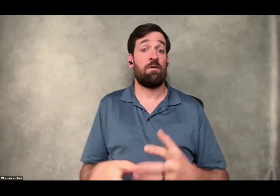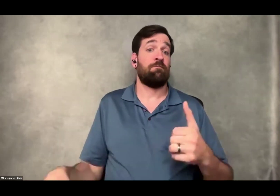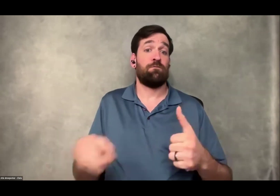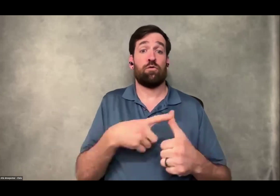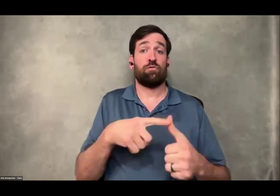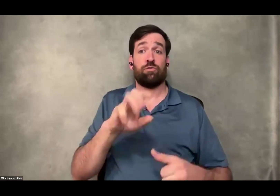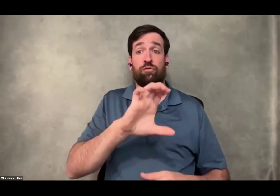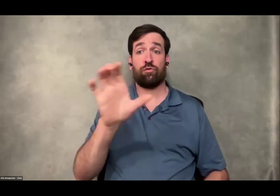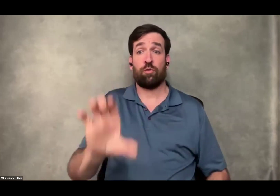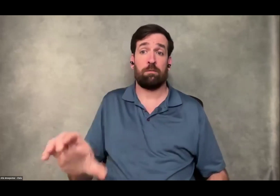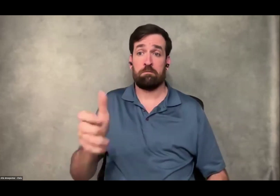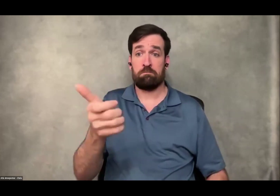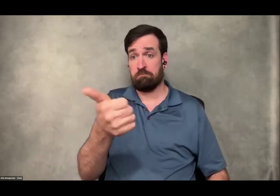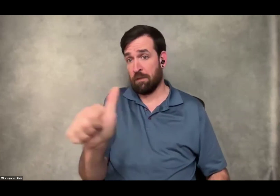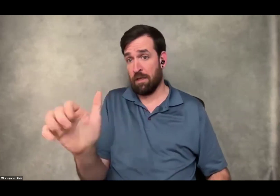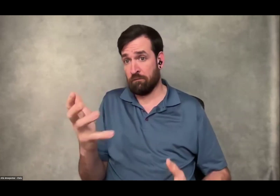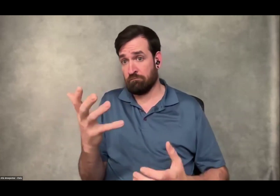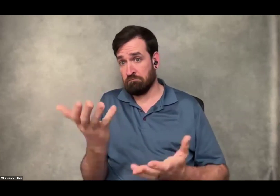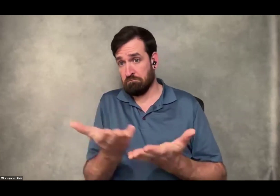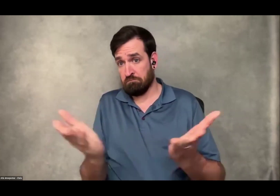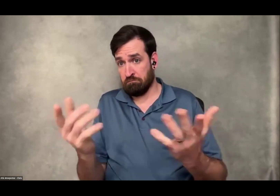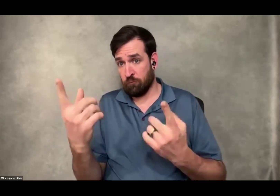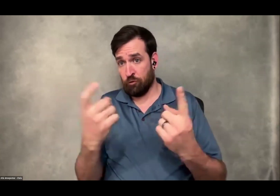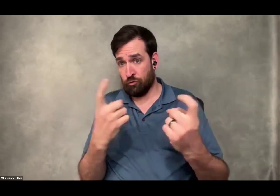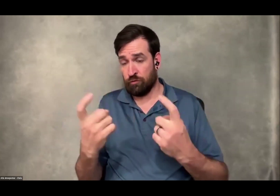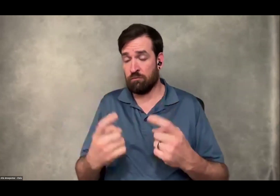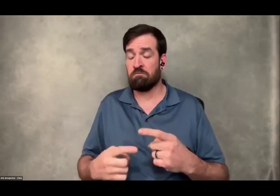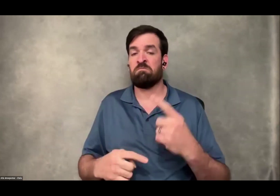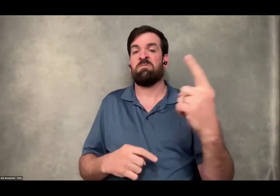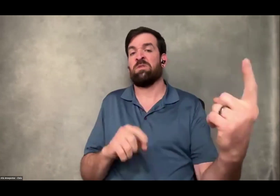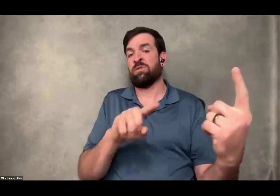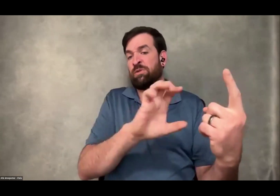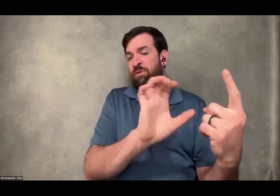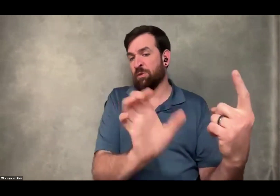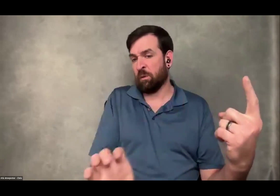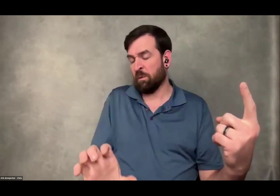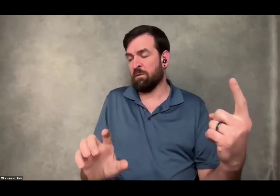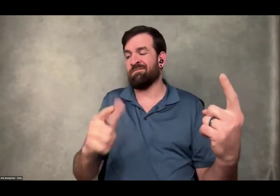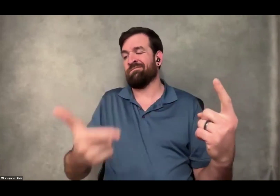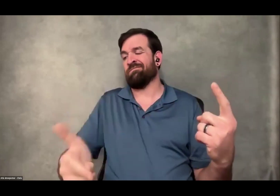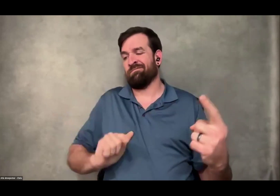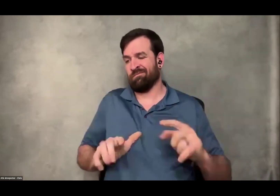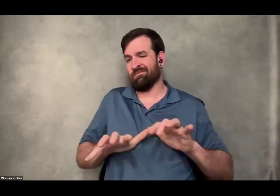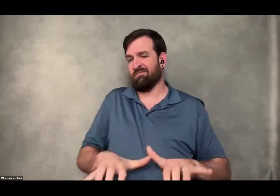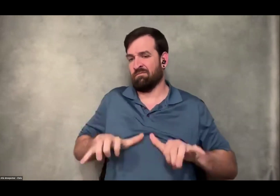Zoom. Does anyone have any questions on Zoom? So we'll do one Zoom, one here in the room.